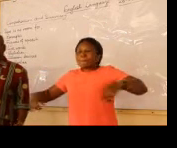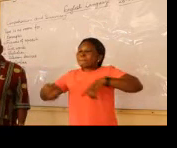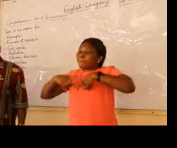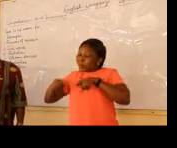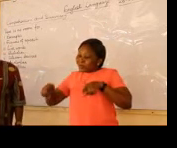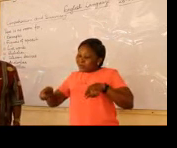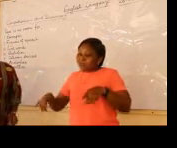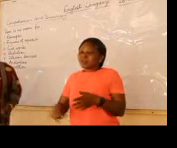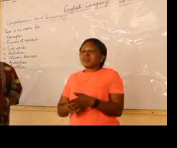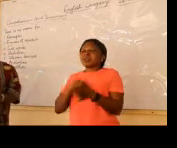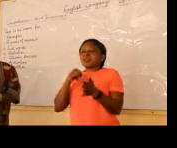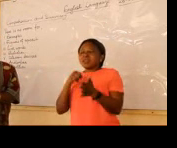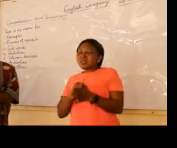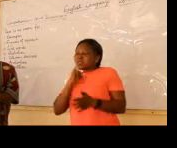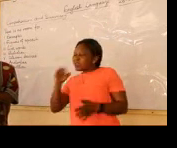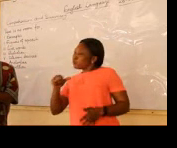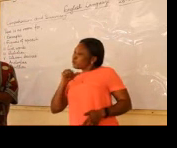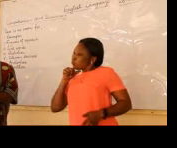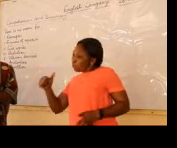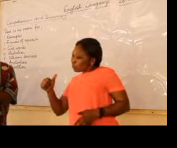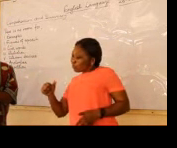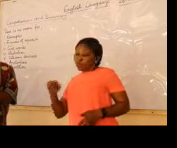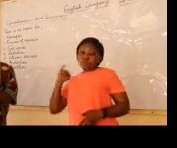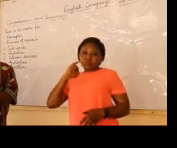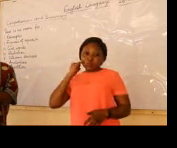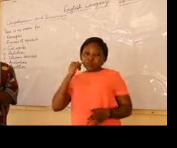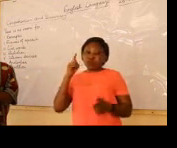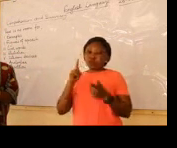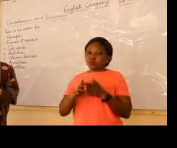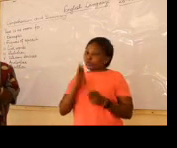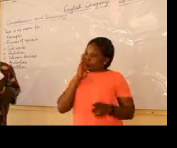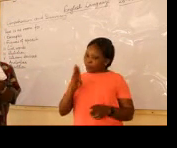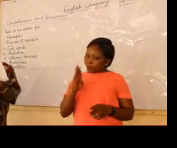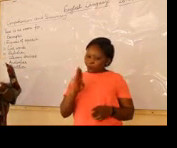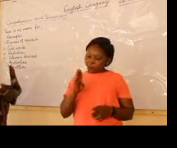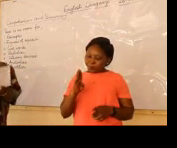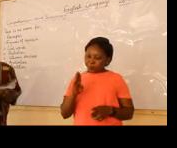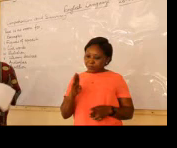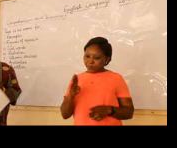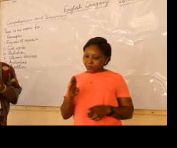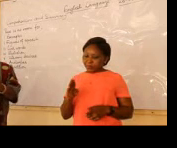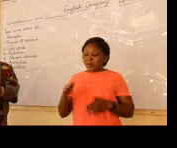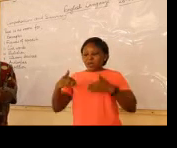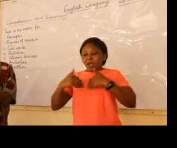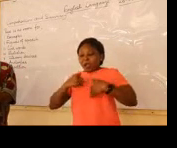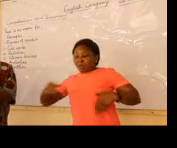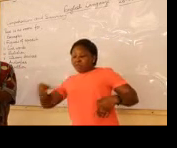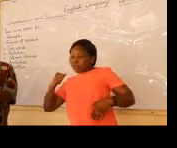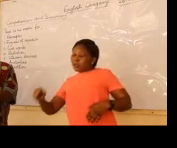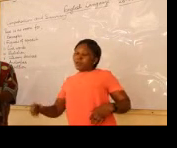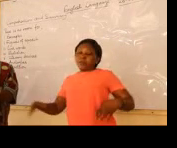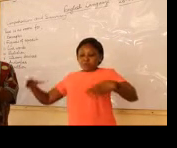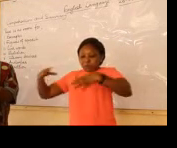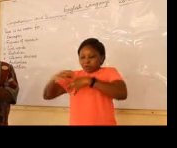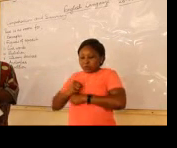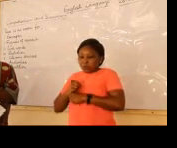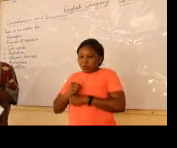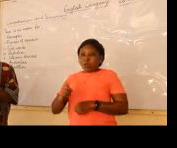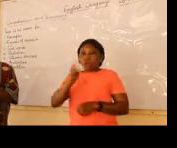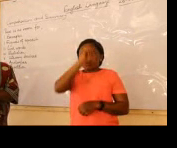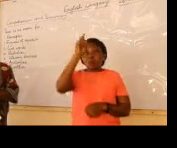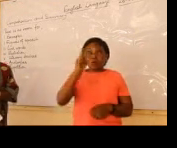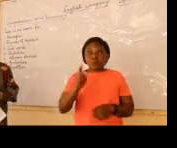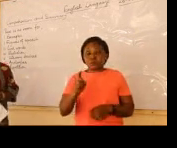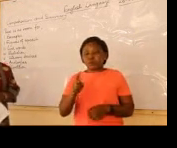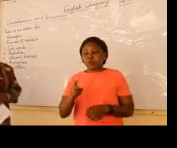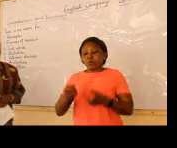fact, it is hard to come by. Having a summary question